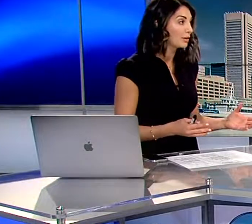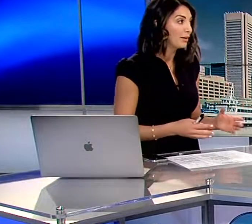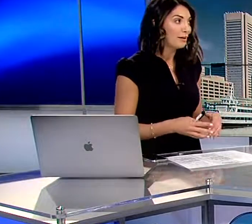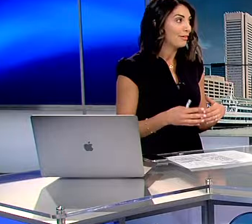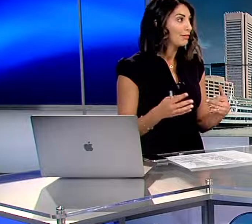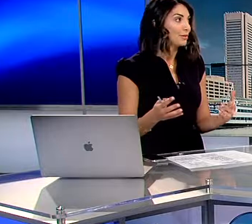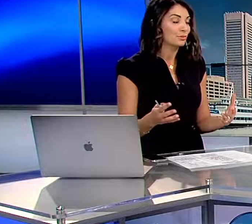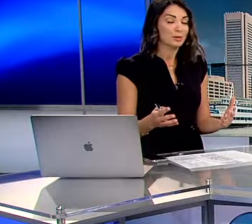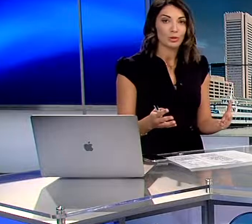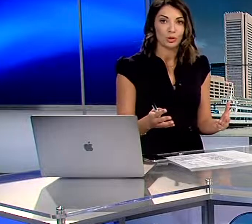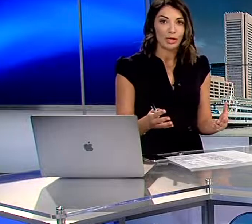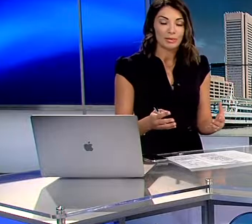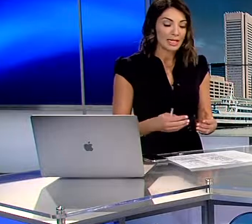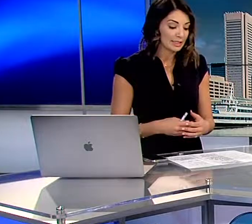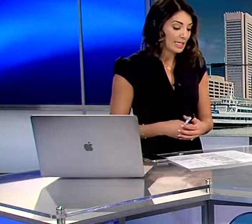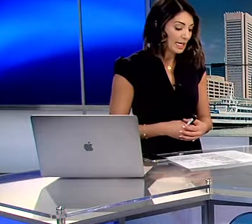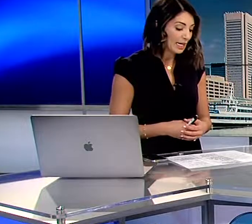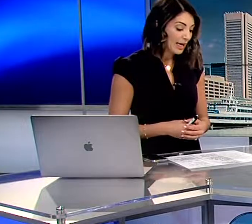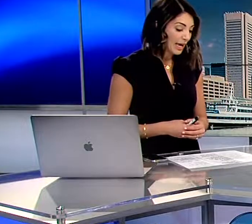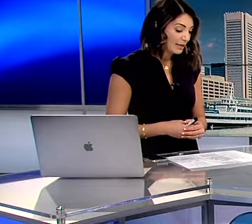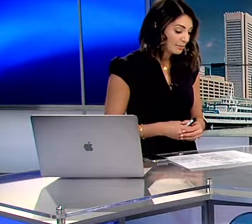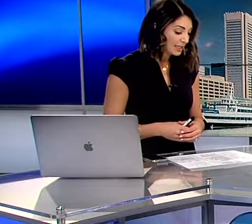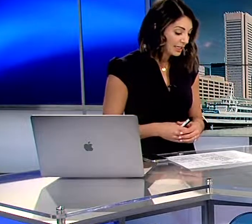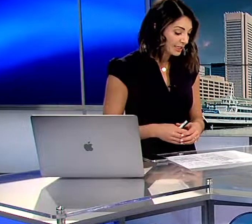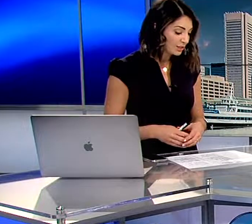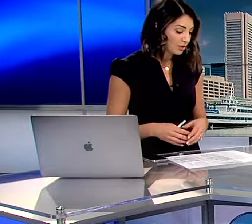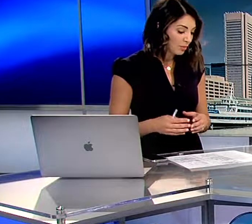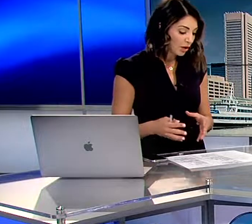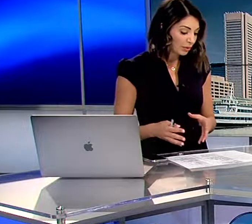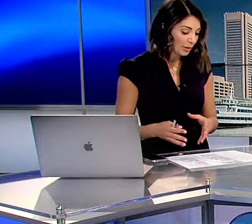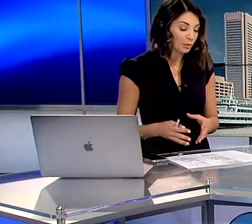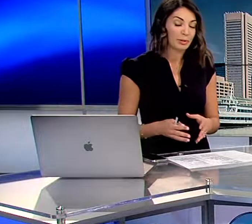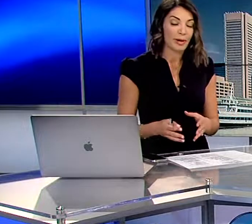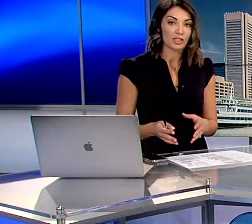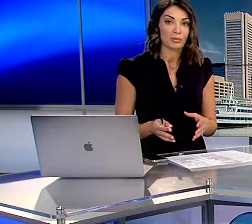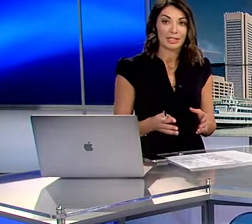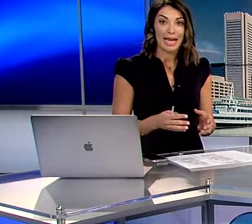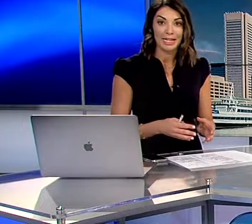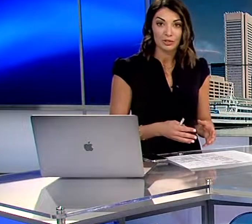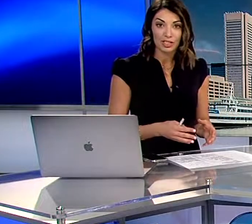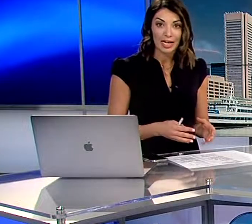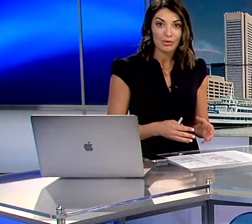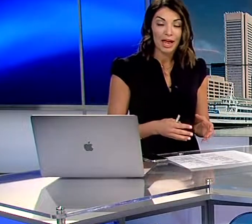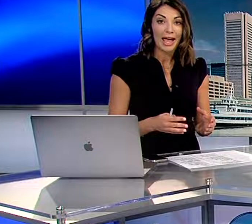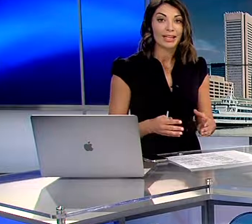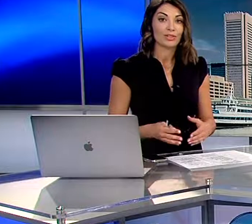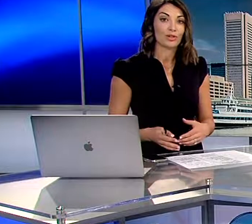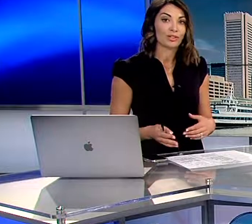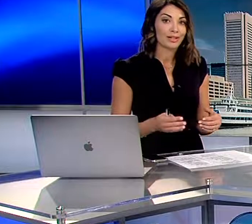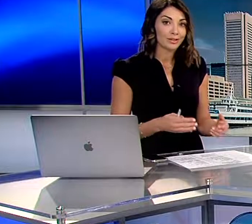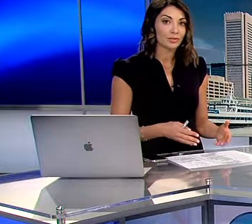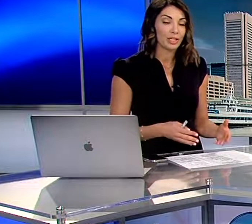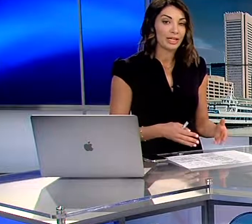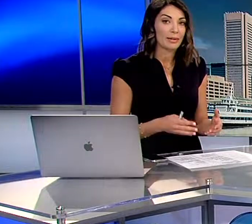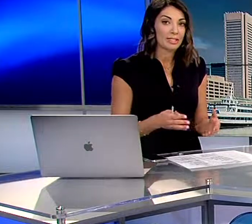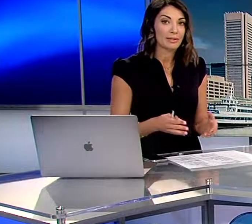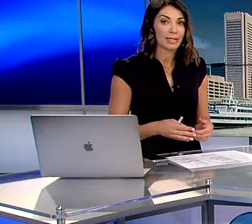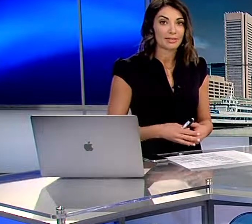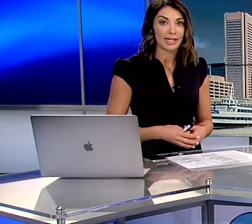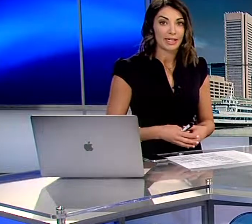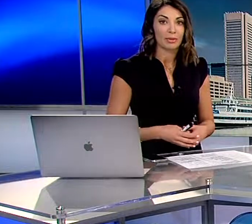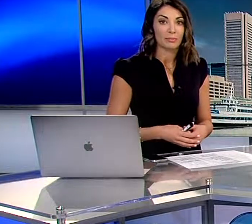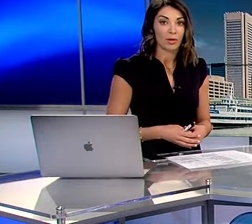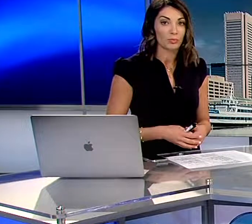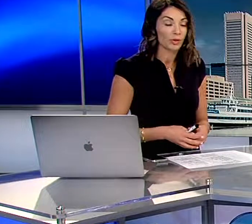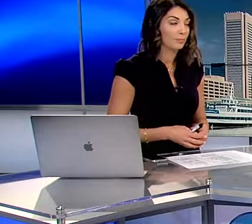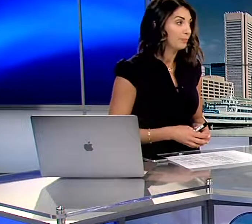very popular. 500 people showed up the next day. And beginning tomorrow, that will be possible in Hagerstown and starting next week at M&T